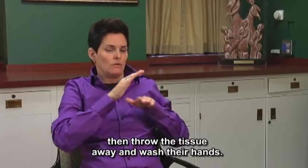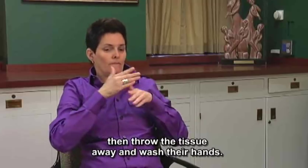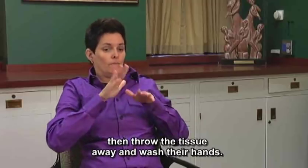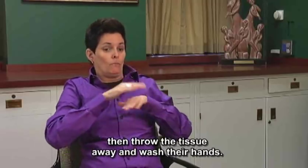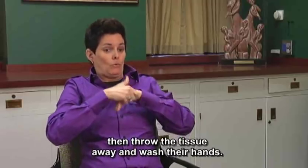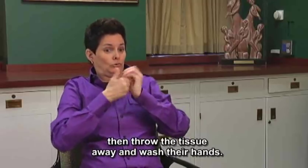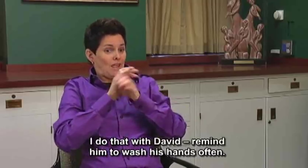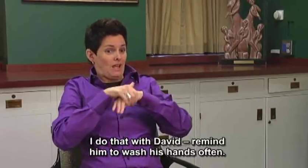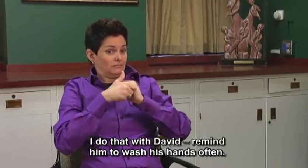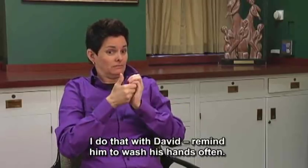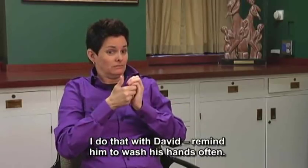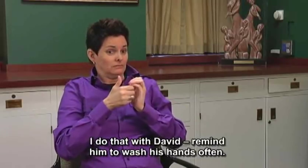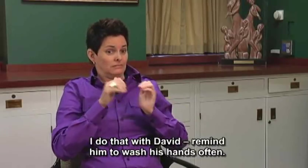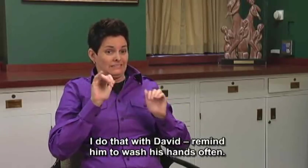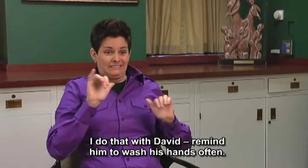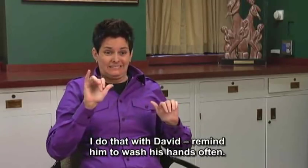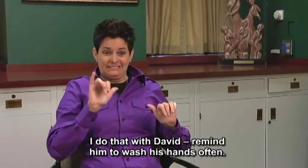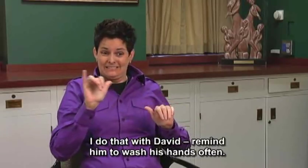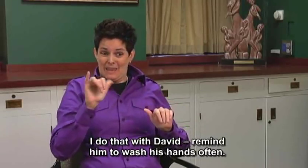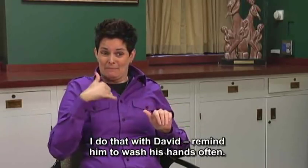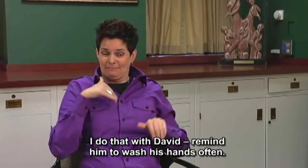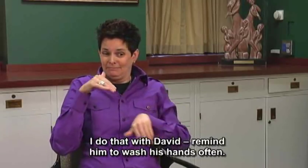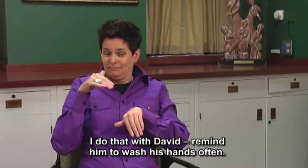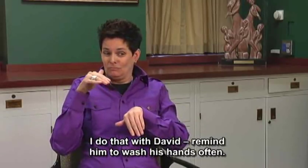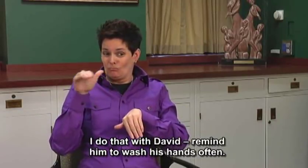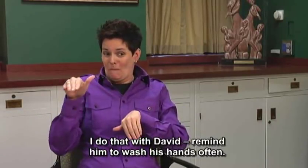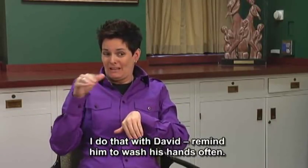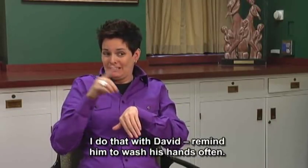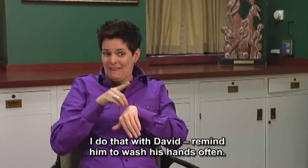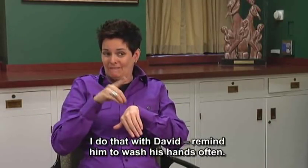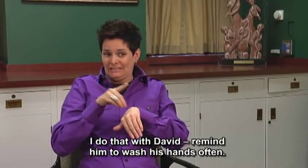i do that with david i remind him to wash his hands often